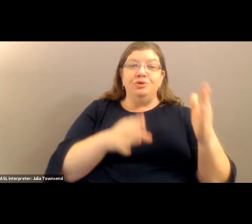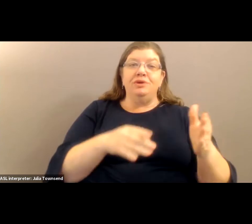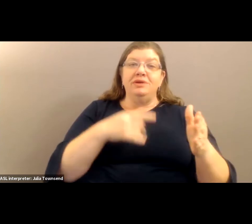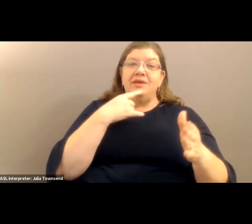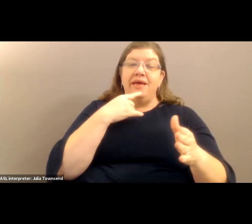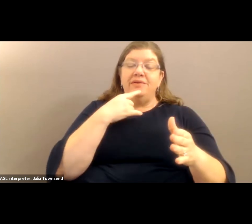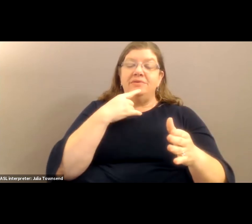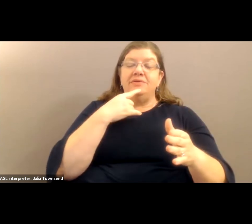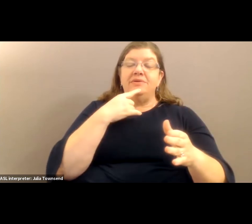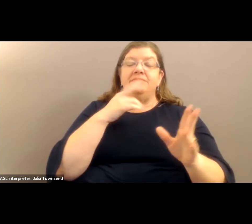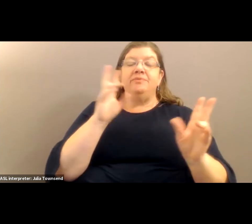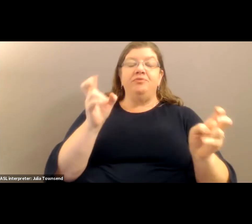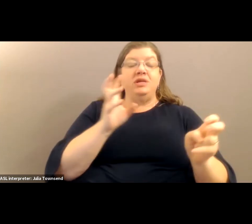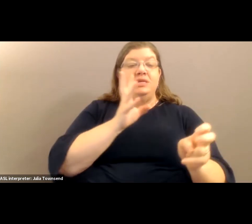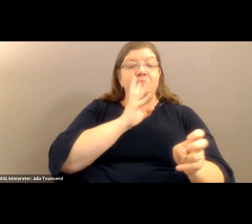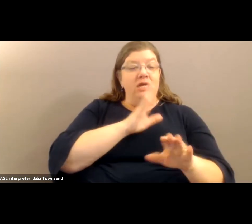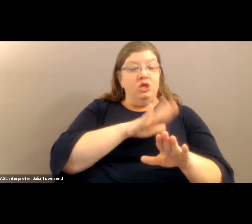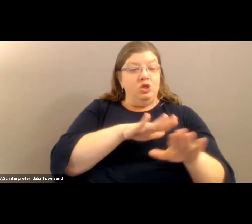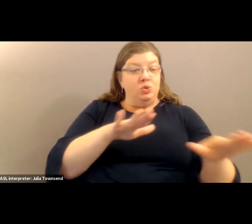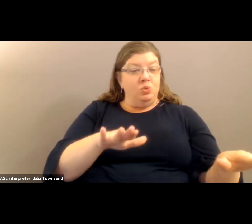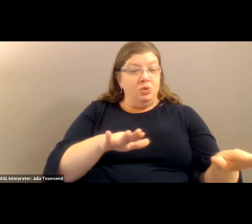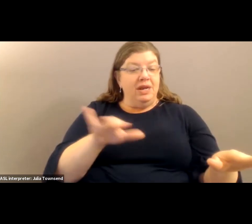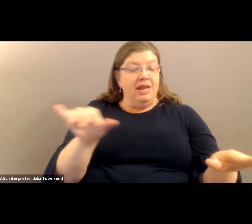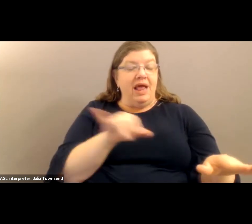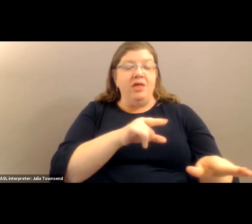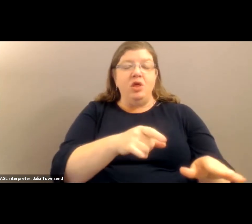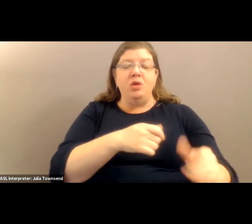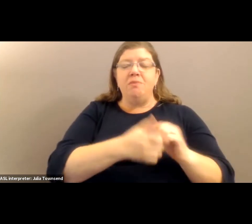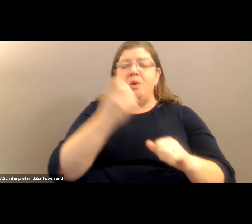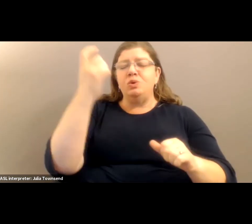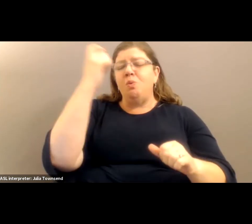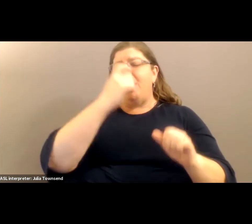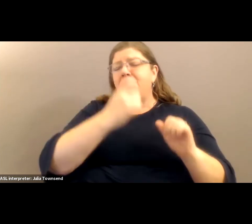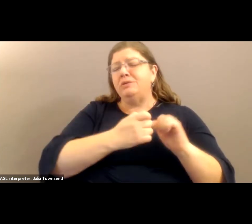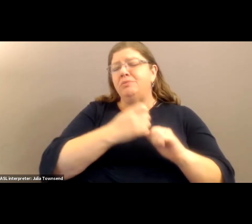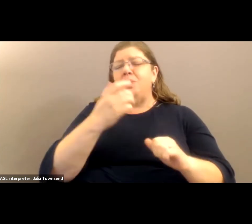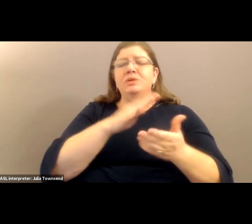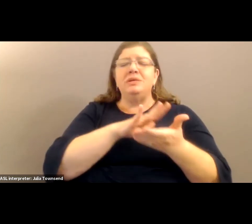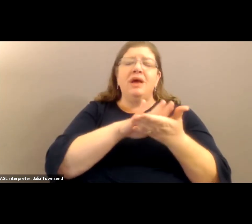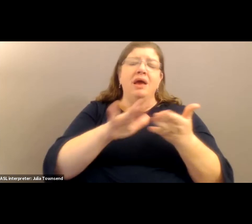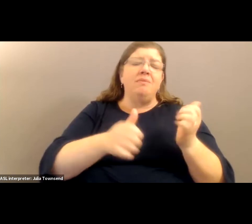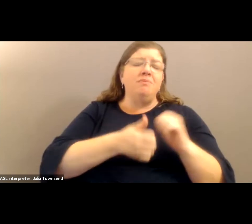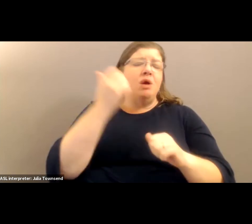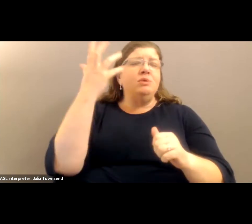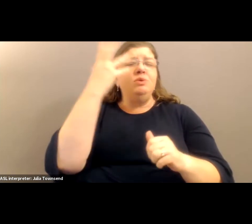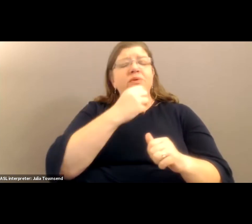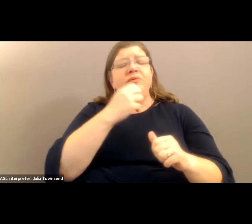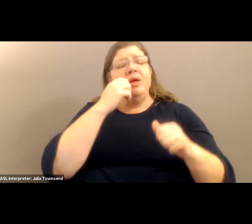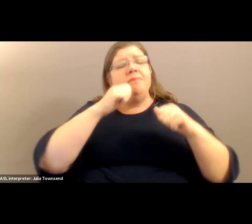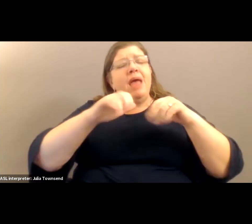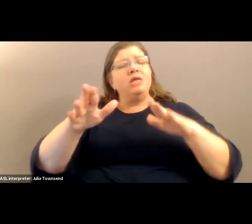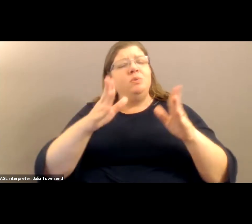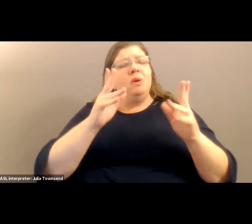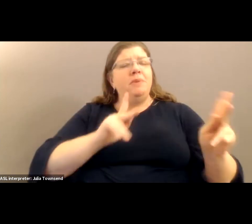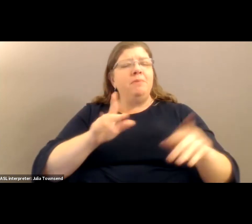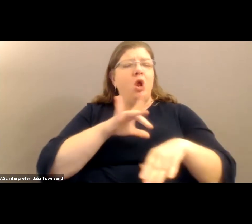to your children as if they are the wisest, kindest, most beautiful, and magical humans on earth. For what they